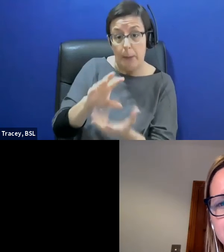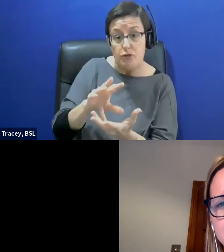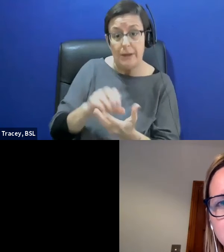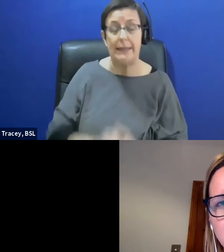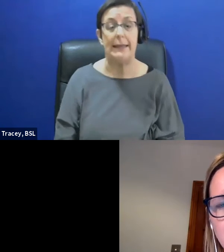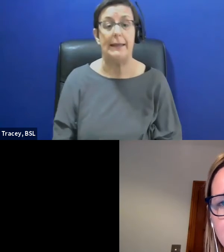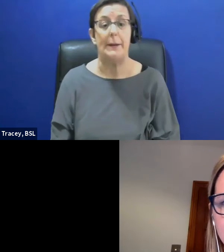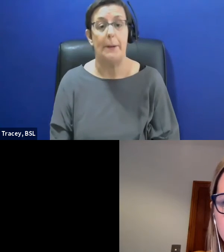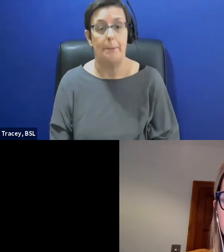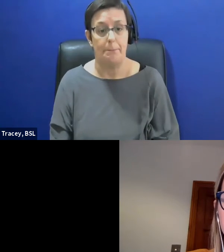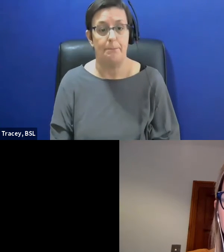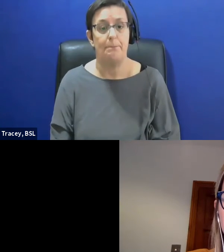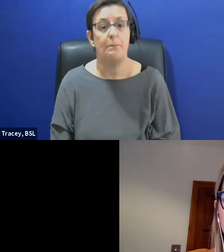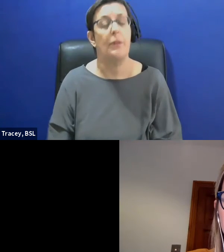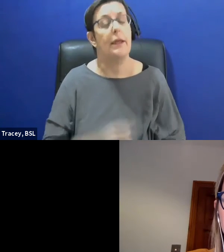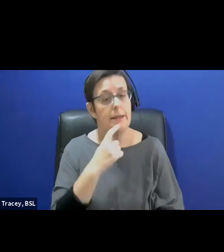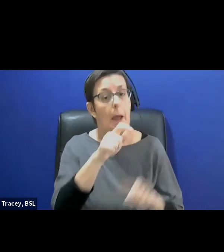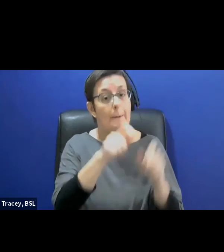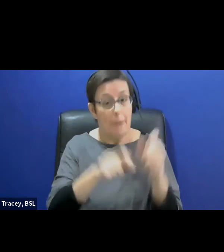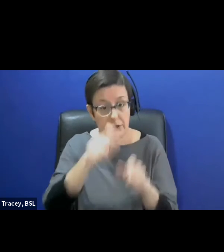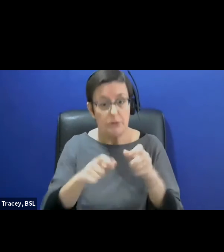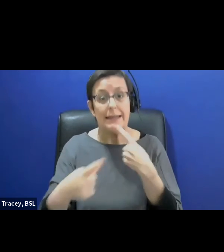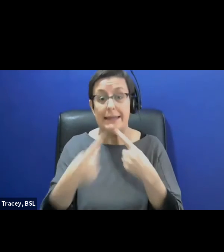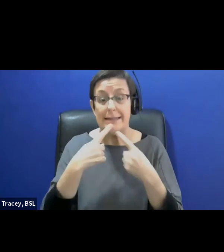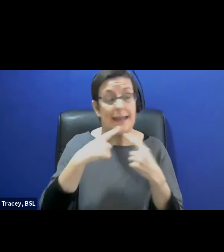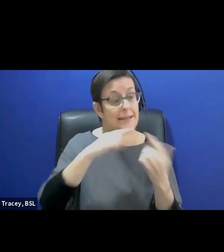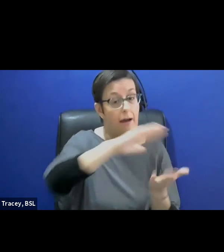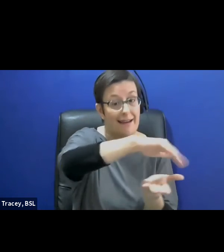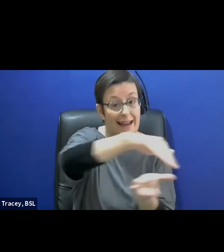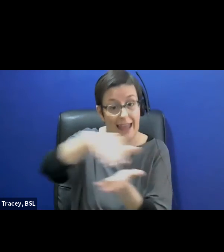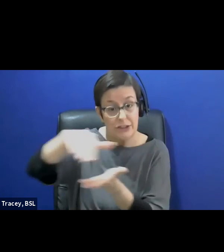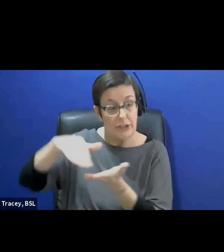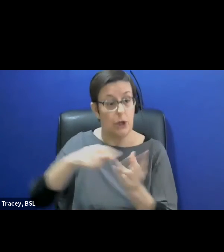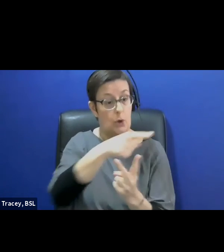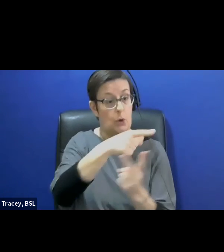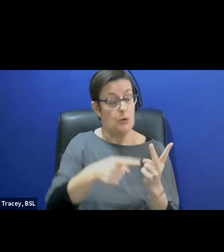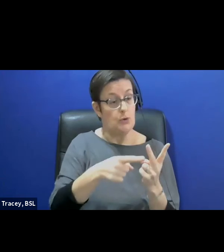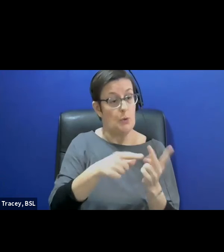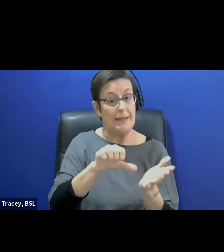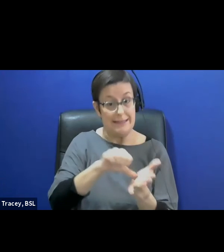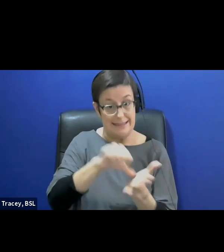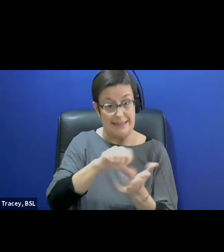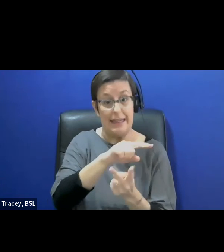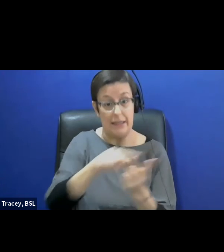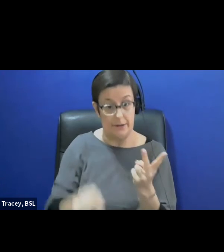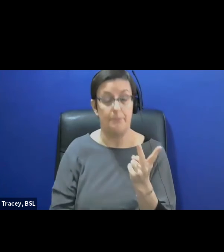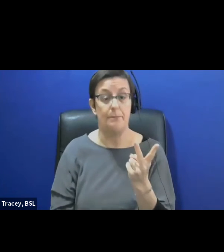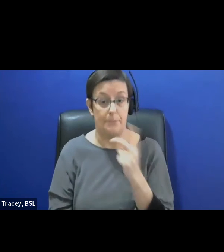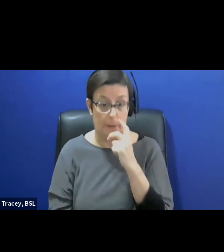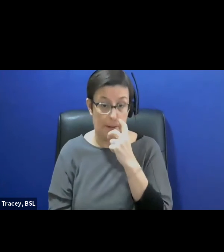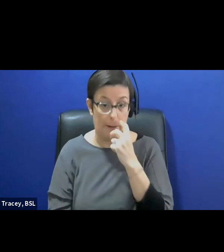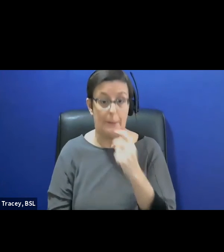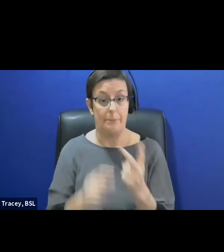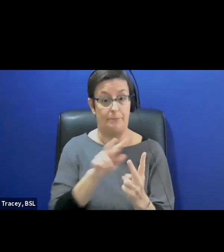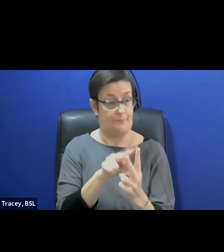like a participatory data collections for disability in 2 cities in Indonesia, in our best office in Surakarta or Solo, and